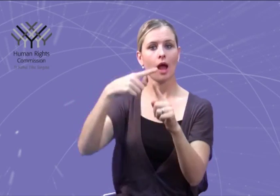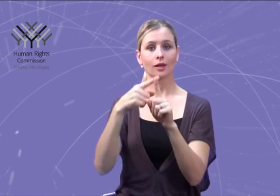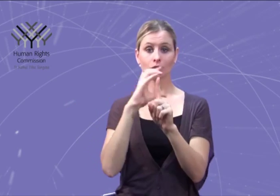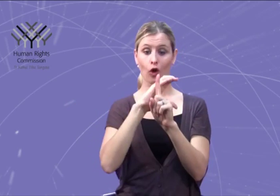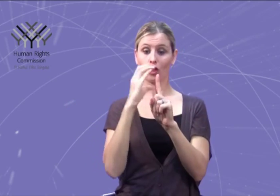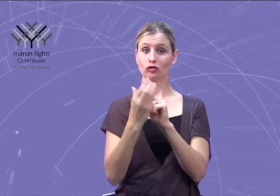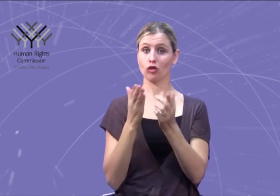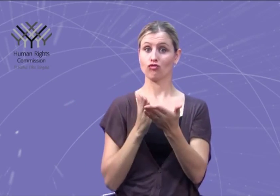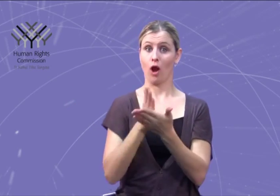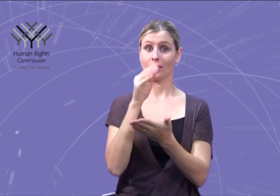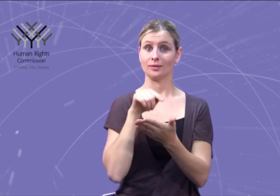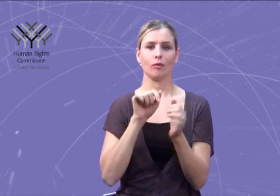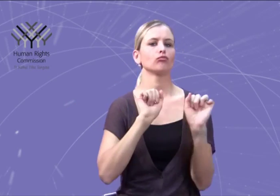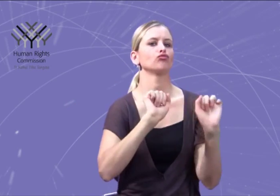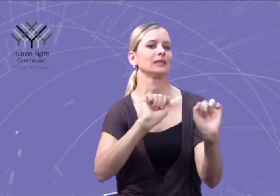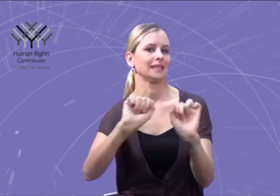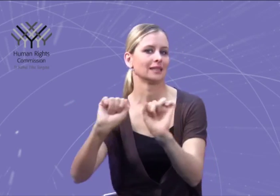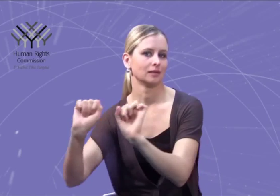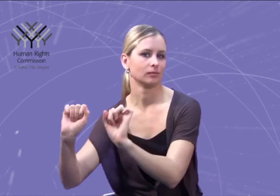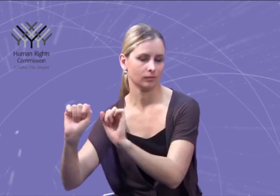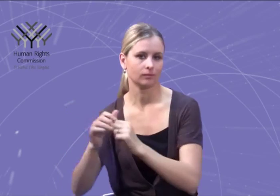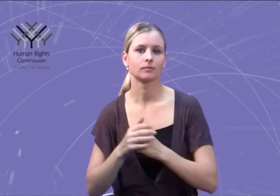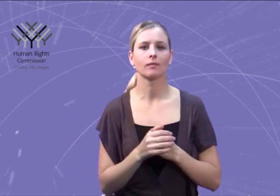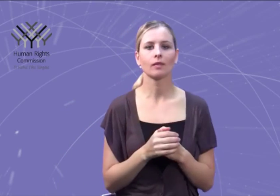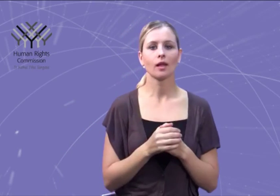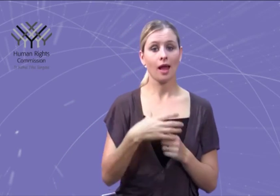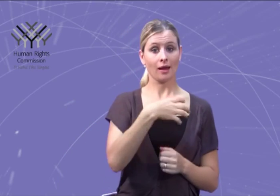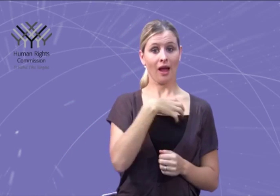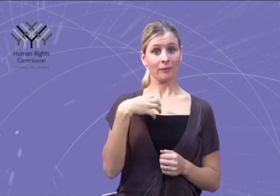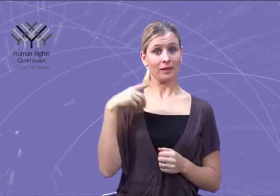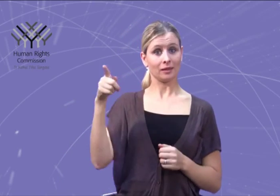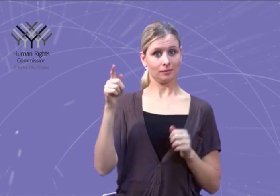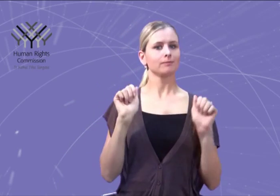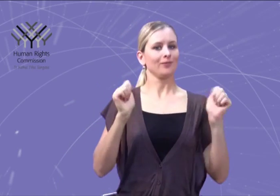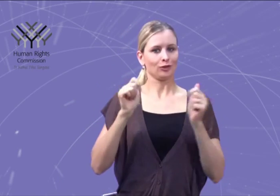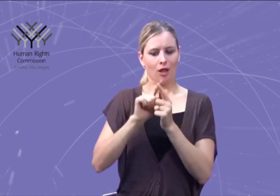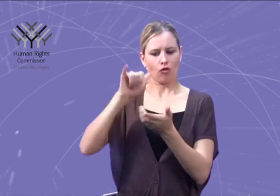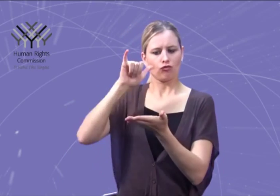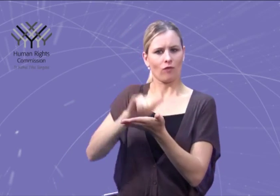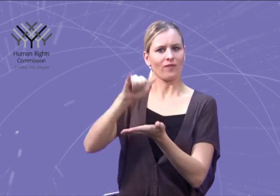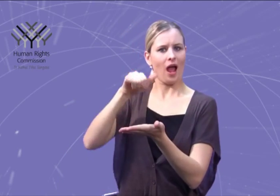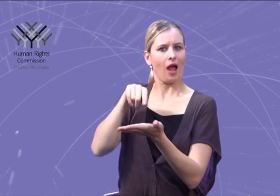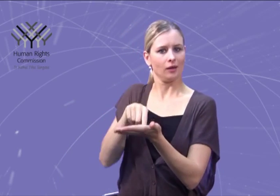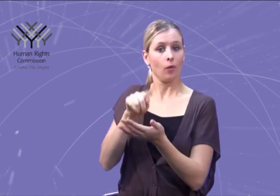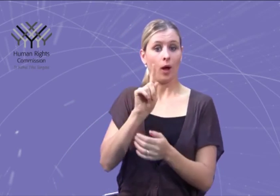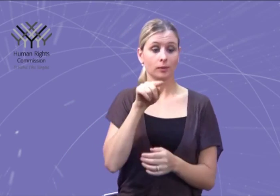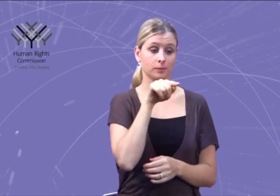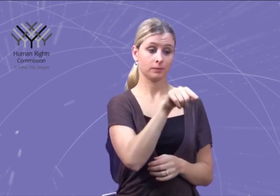political, economic, social, and cultural rights of disabled people. Governments that ratify